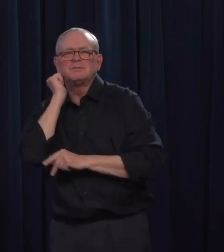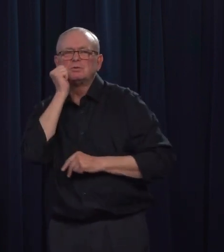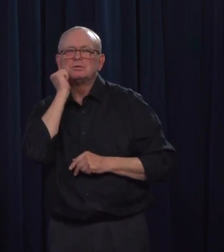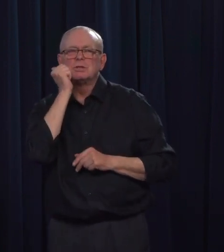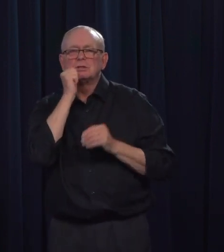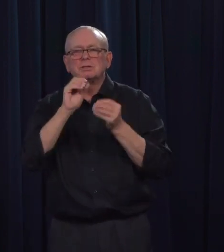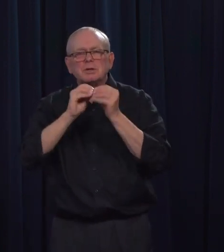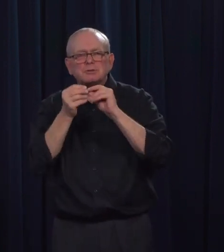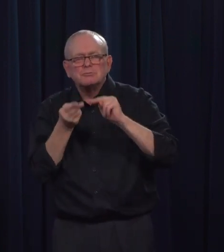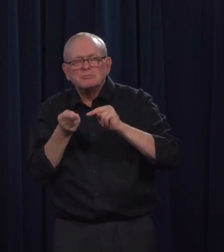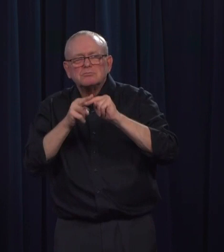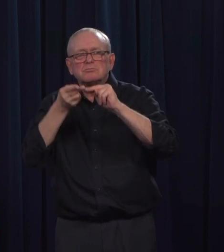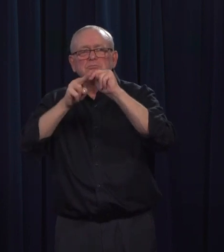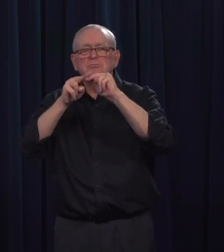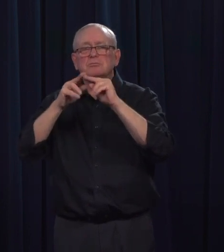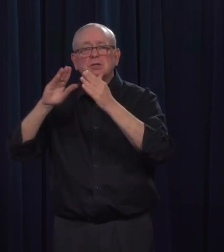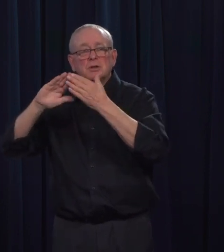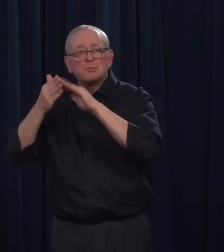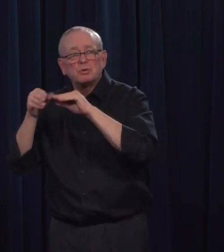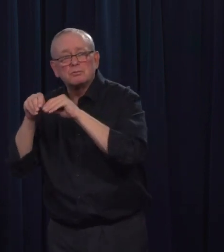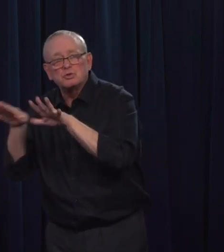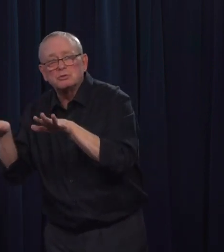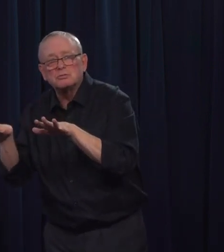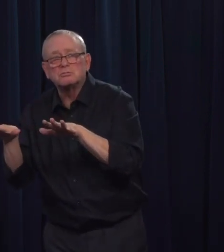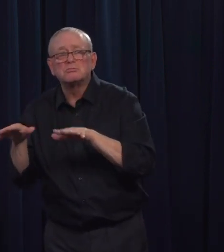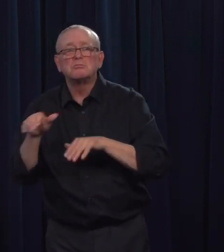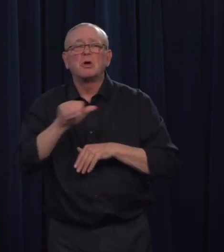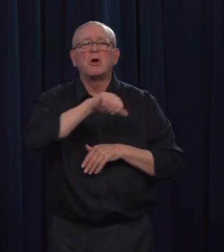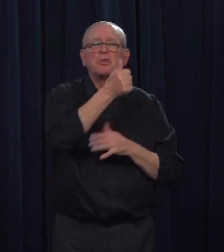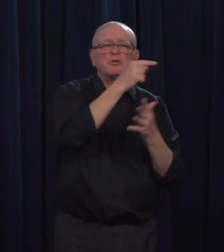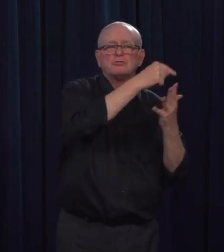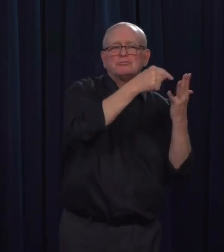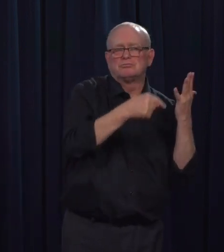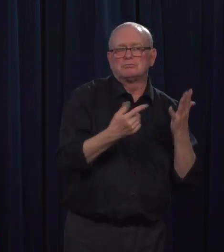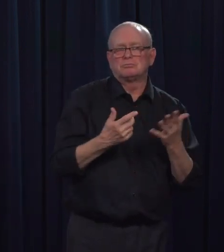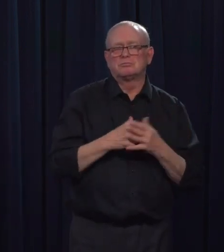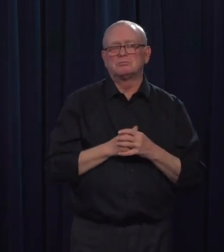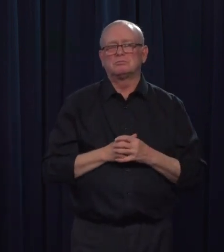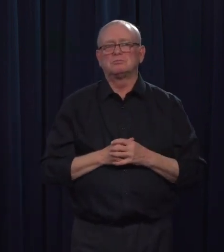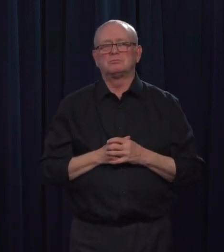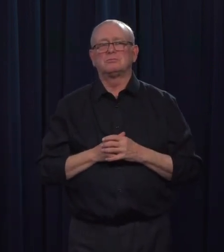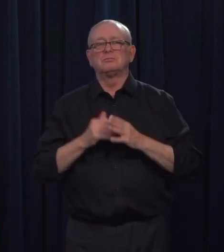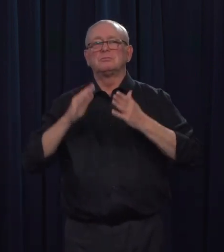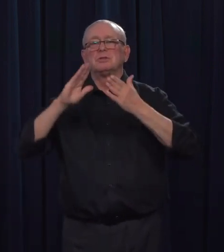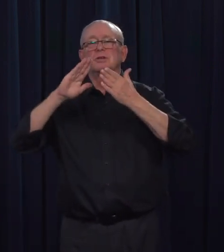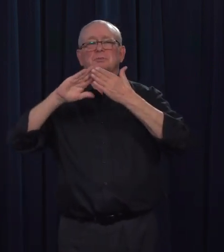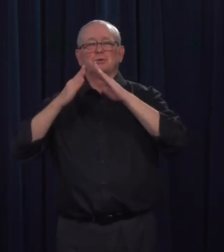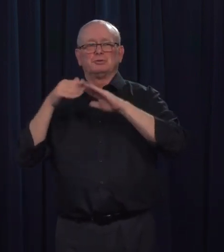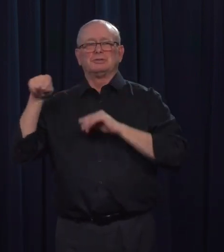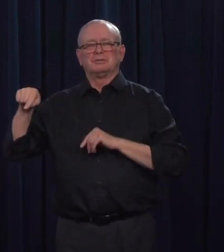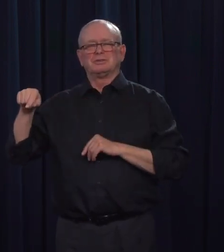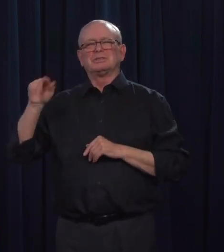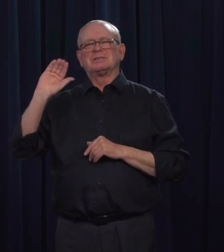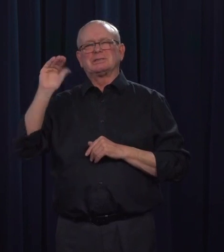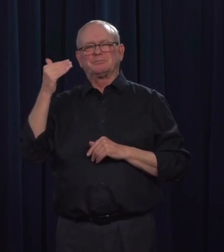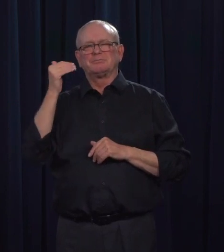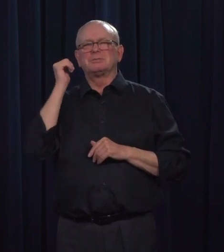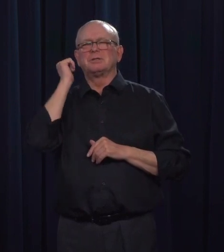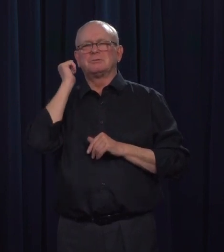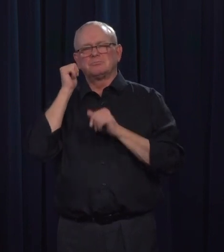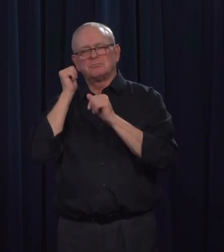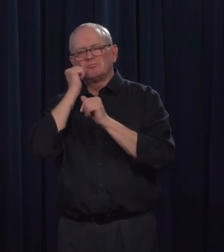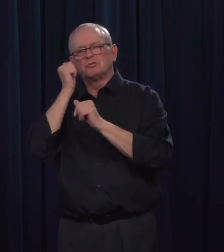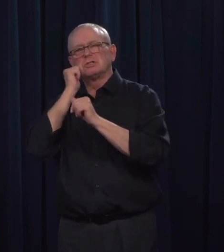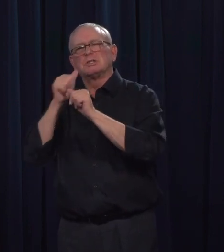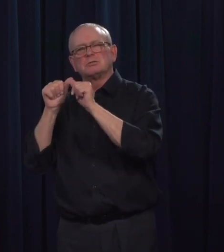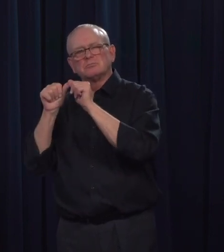is that our total number of community-acquired cases that we are getting seems to be pretty constant day to day at this point, but we are still in the